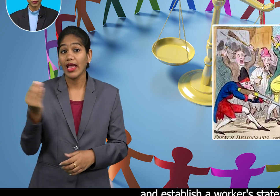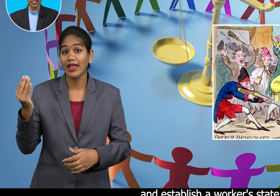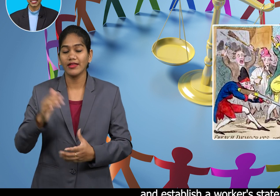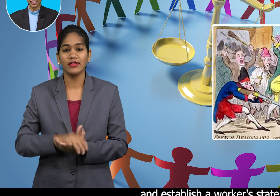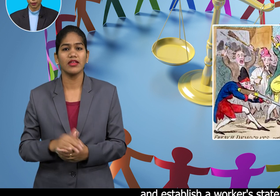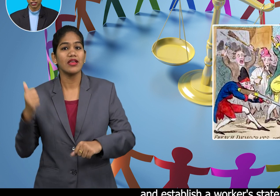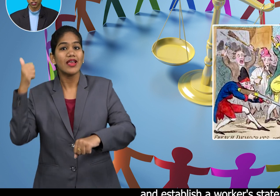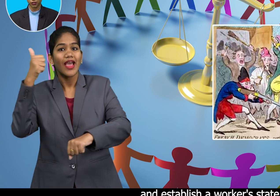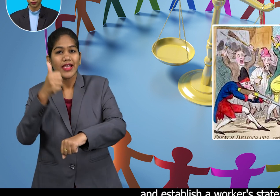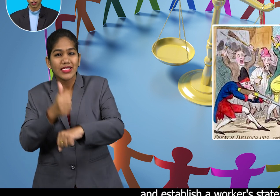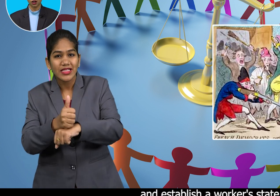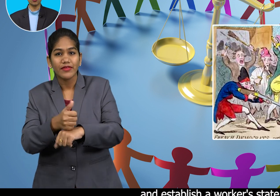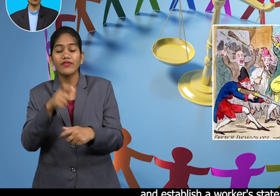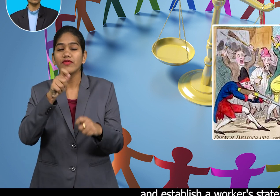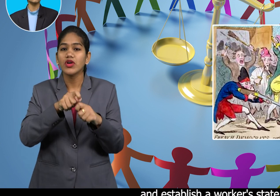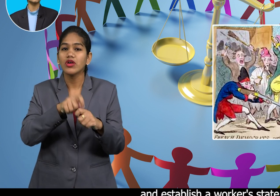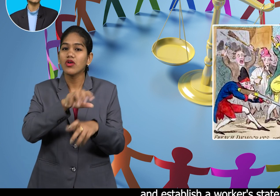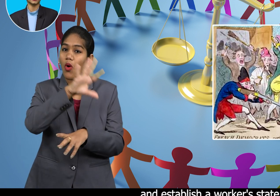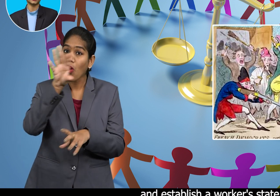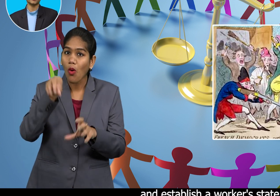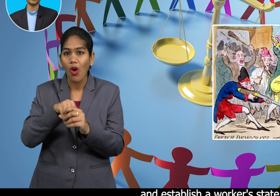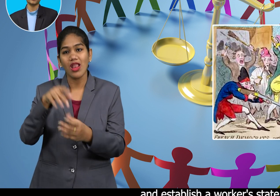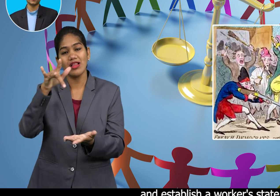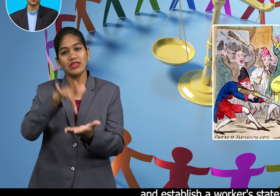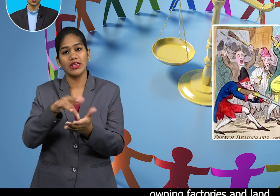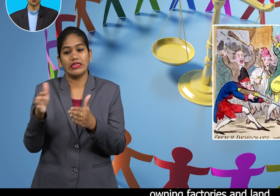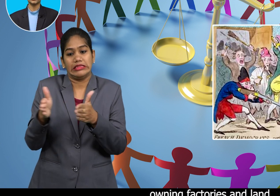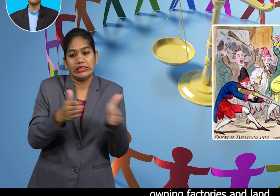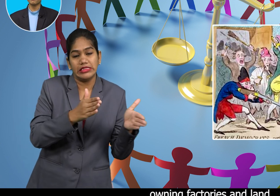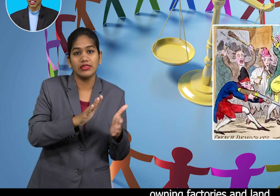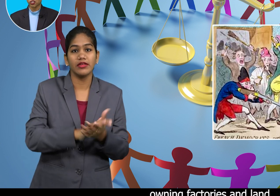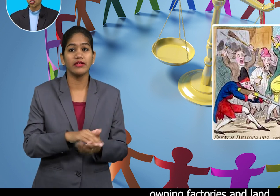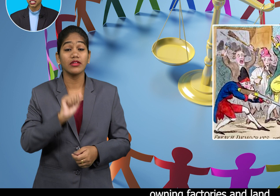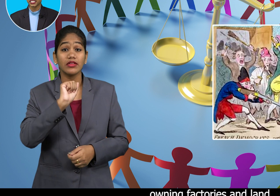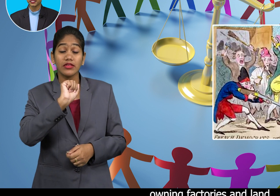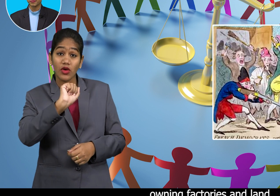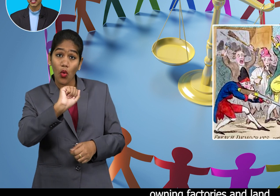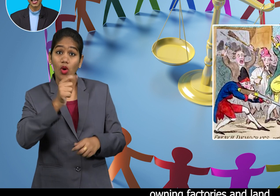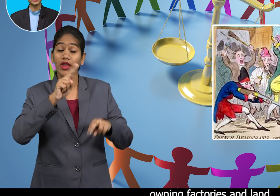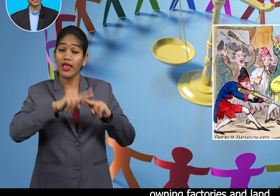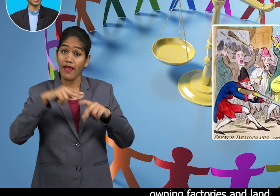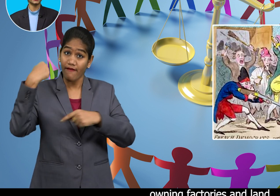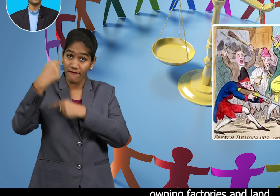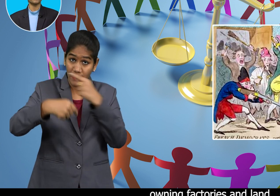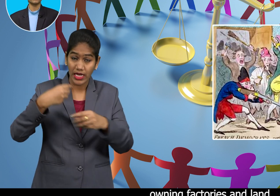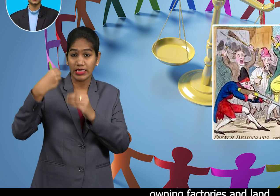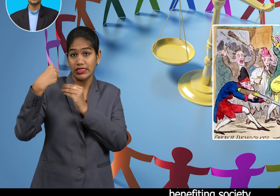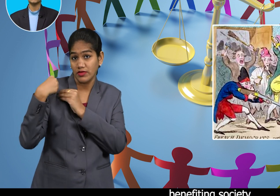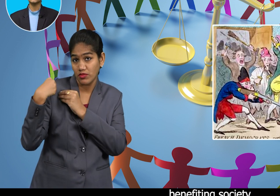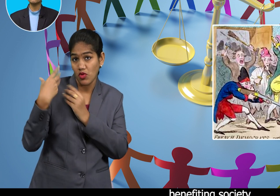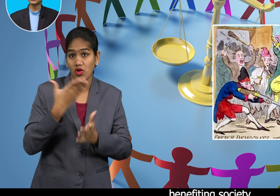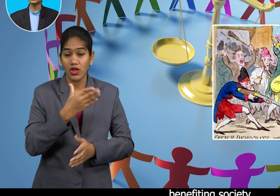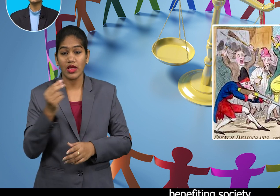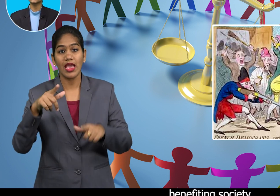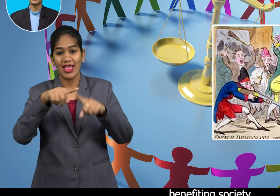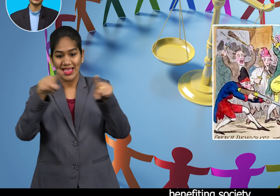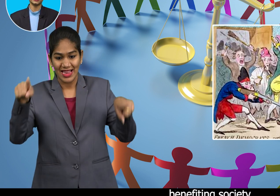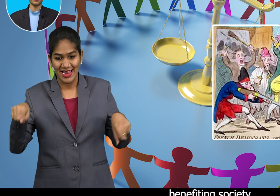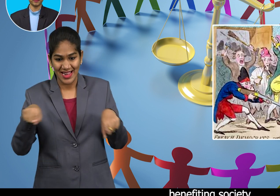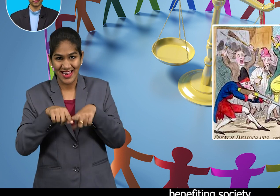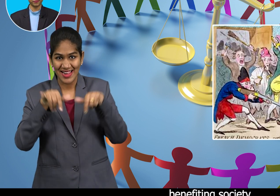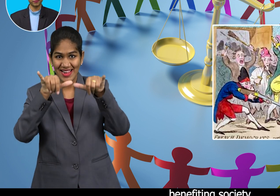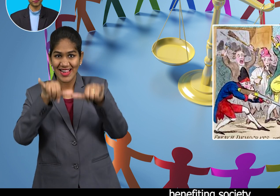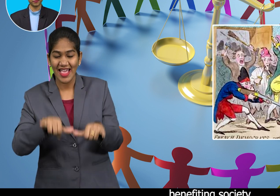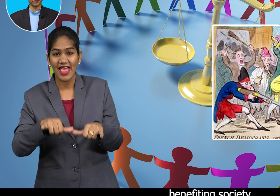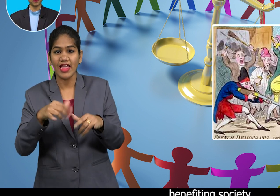and establish a workers' state owning factories and land, benefiting society.